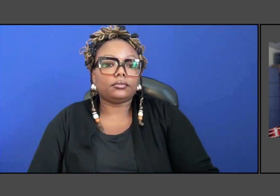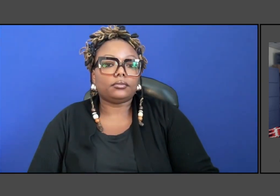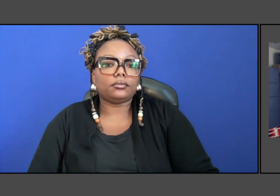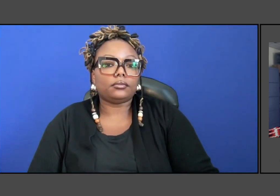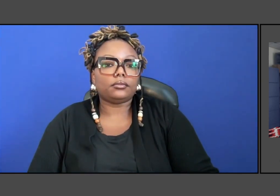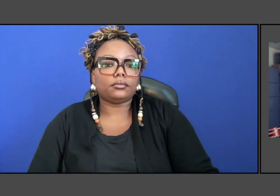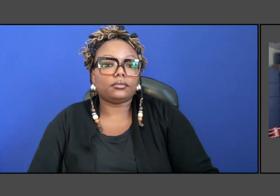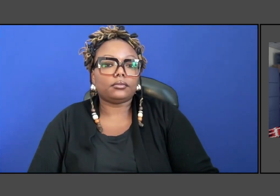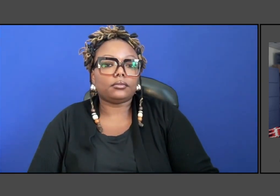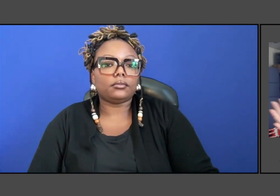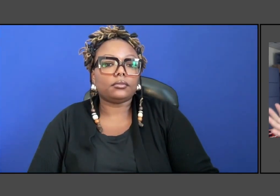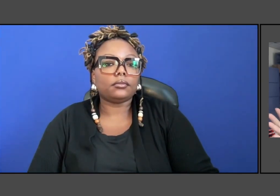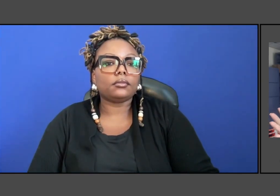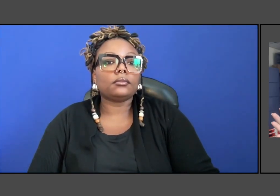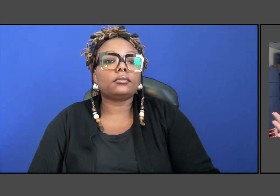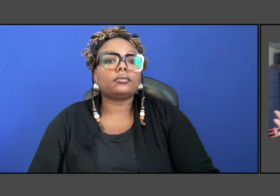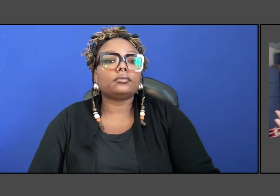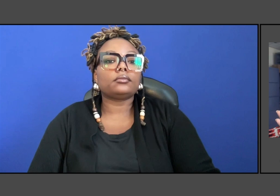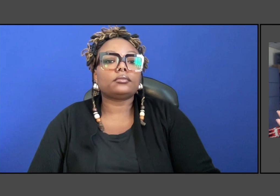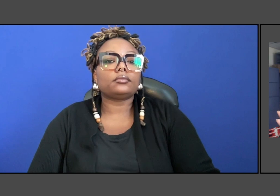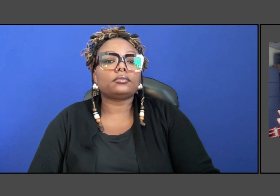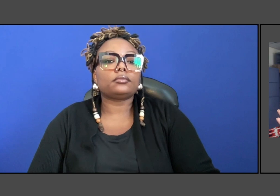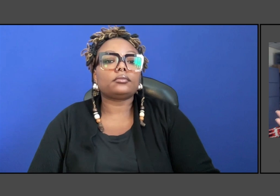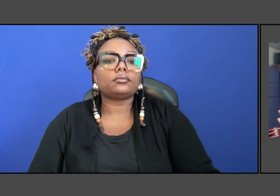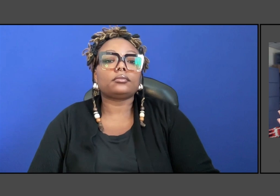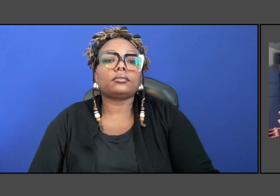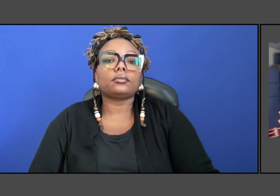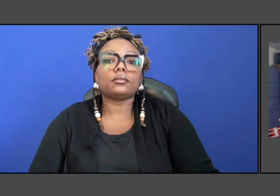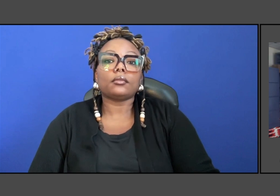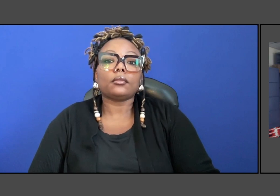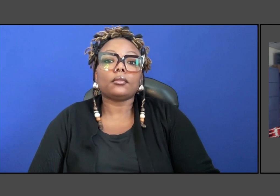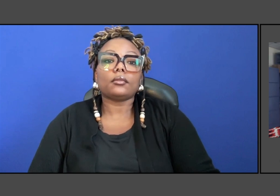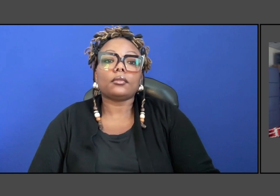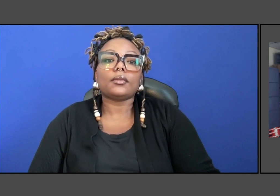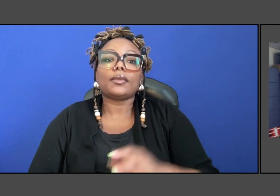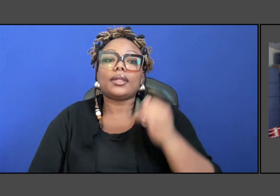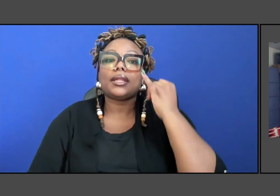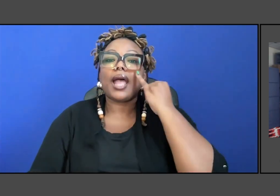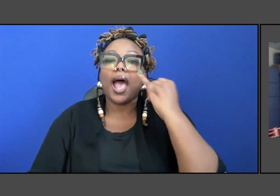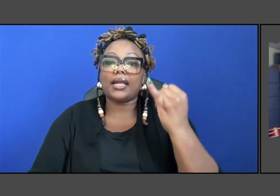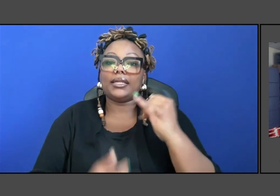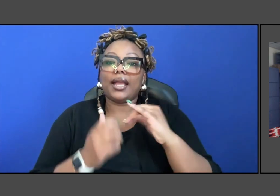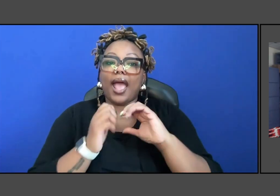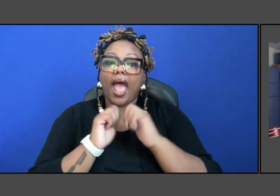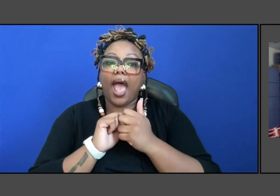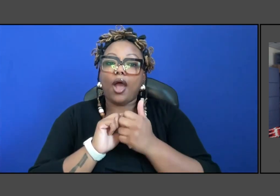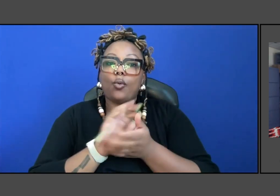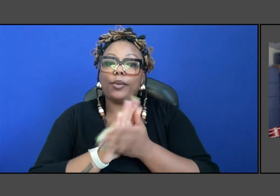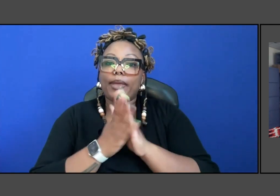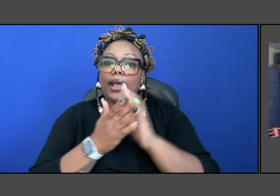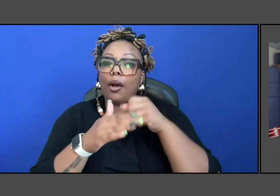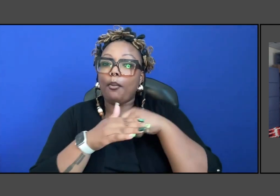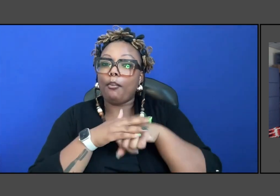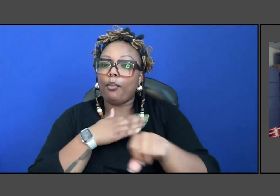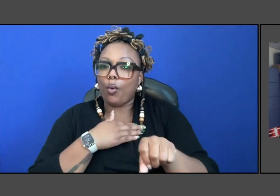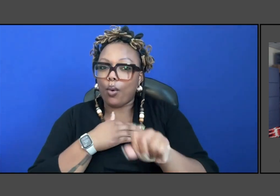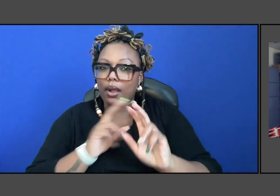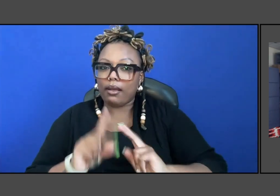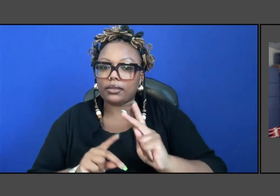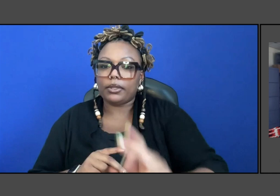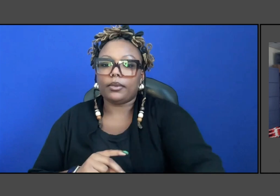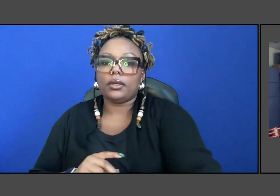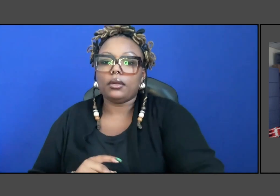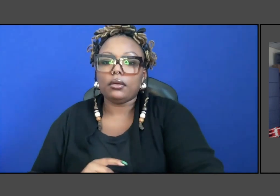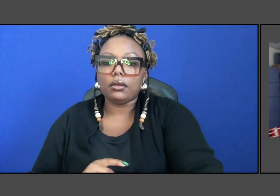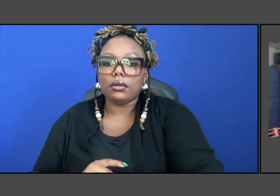And it goes to this idea of, how we become formed as peoples. And it does, and the border is part